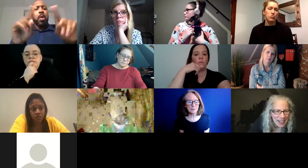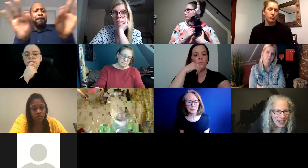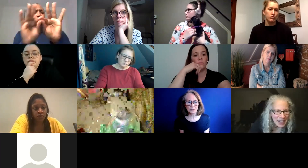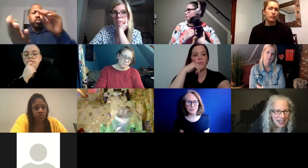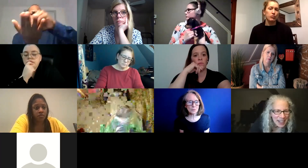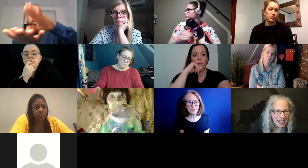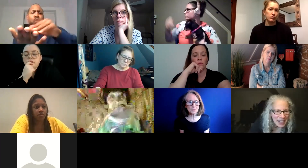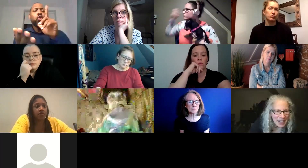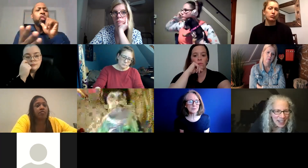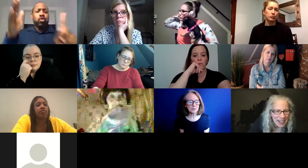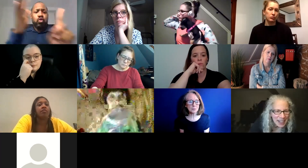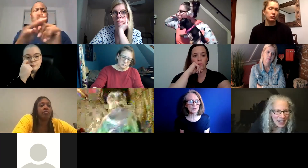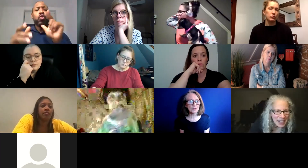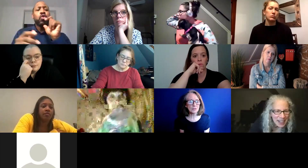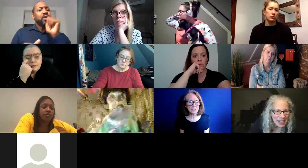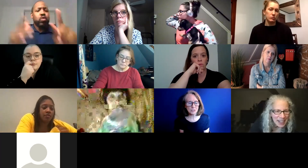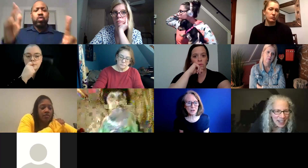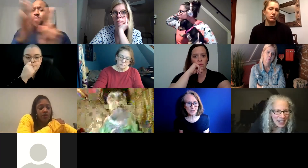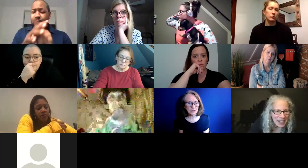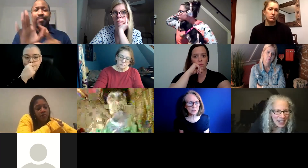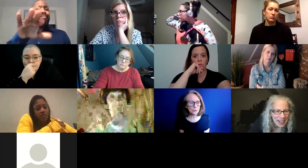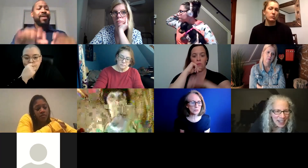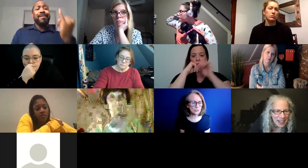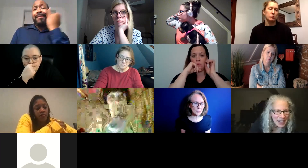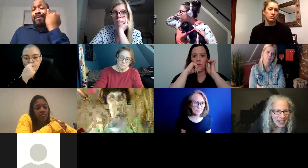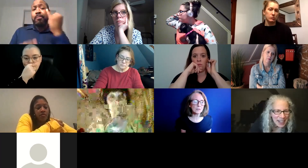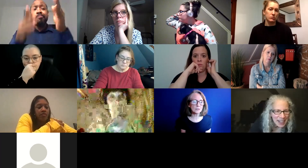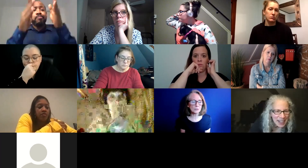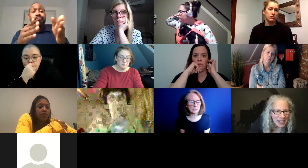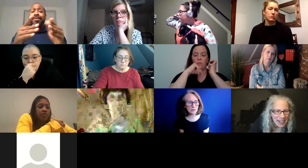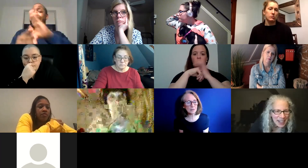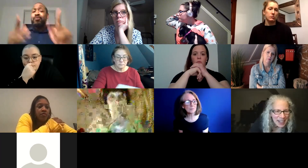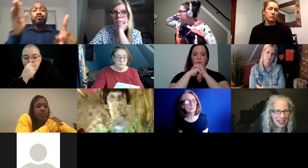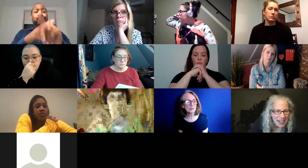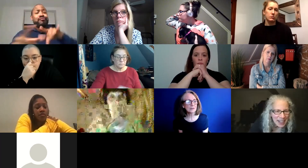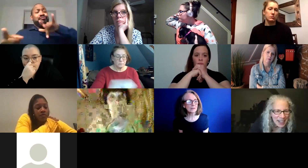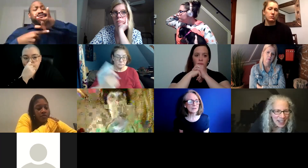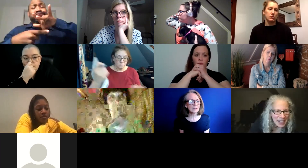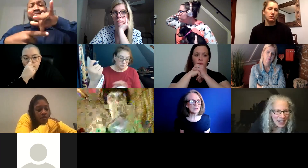is no minimum. The important thing is that we document who showed up and who did not. And that way,